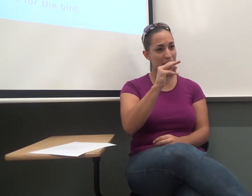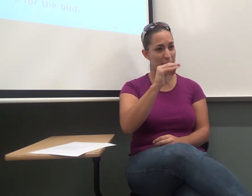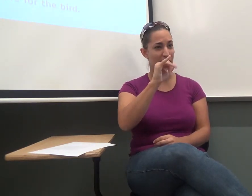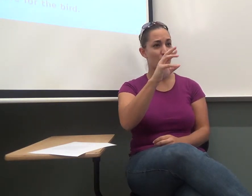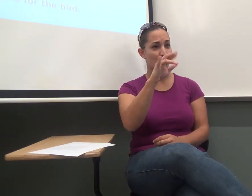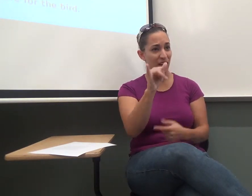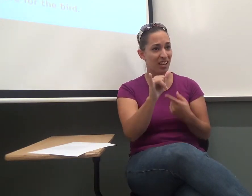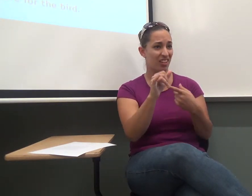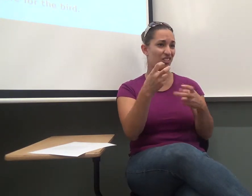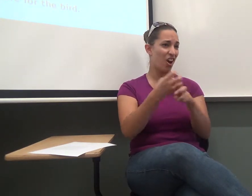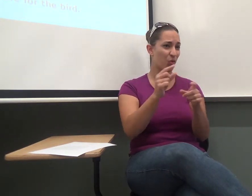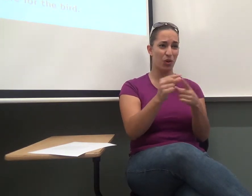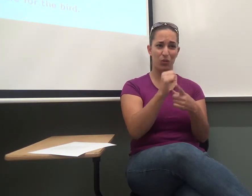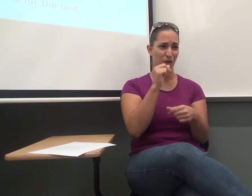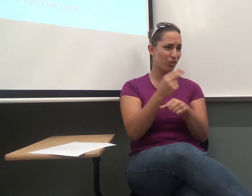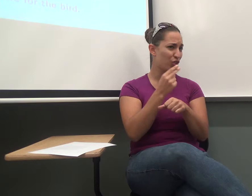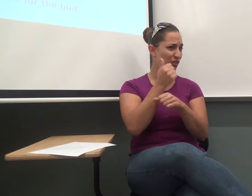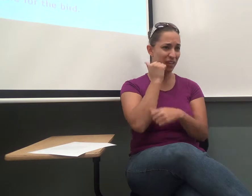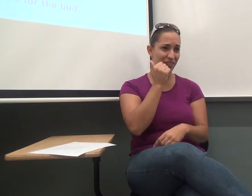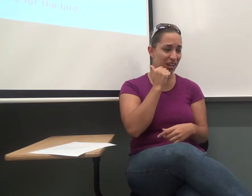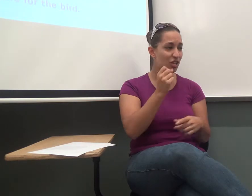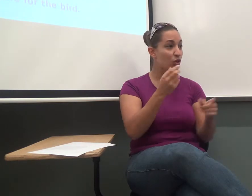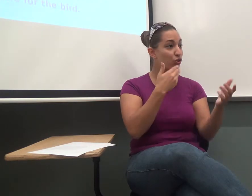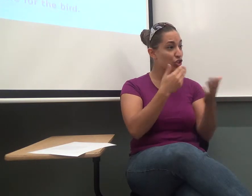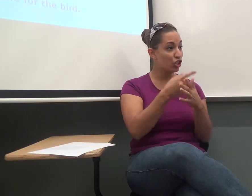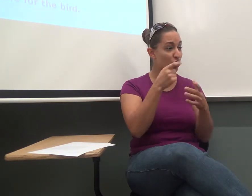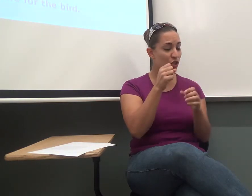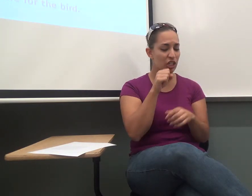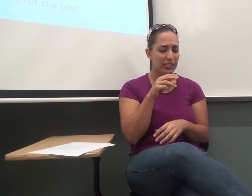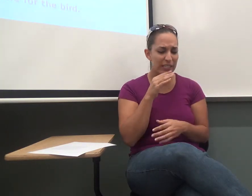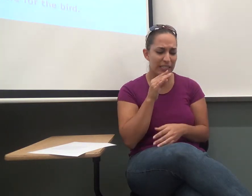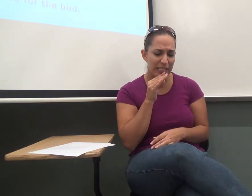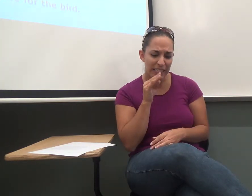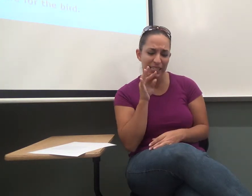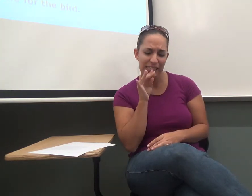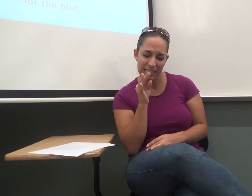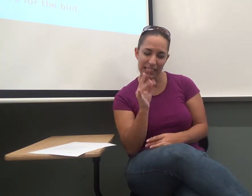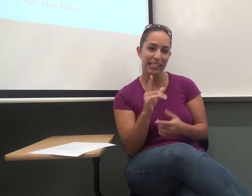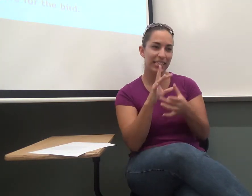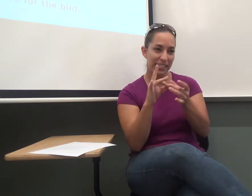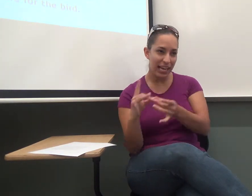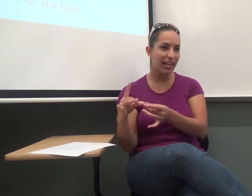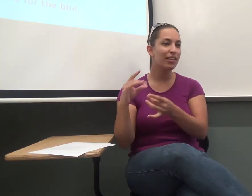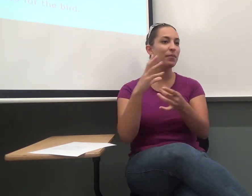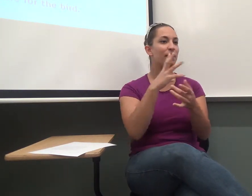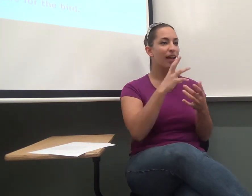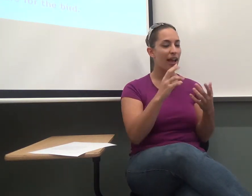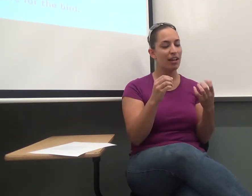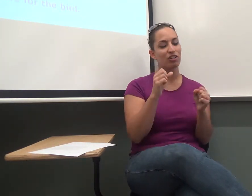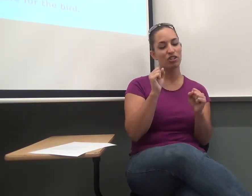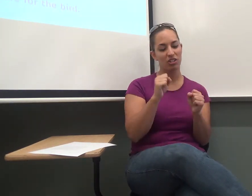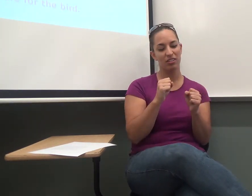very good that you were able to sound those out and come up with some definitions based on the context. I'm super impressed. Thank you very much.